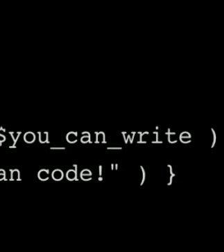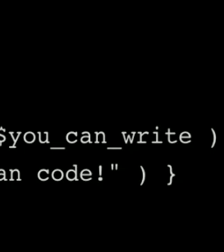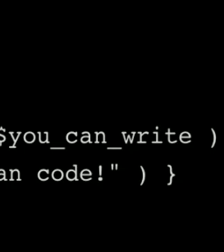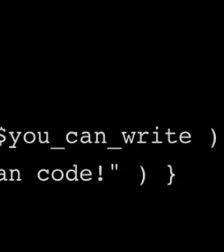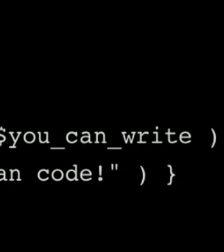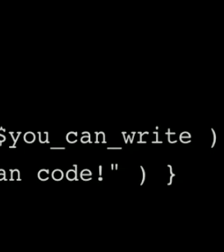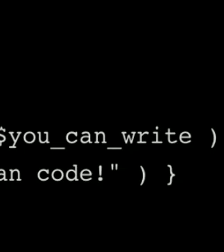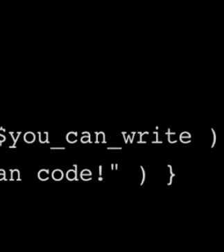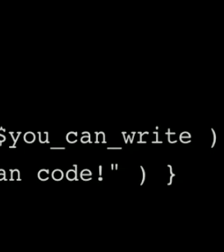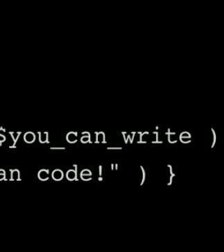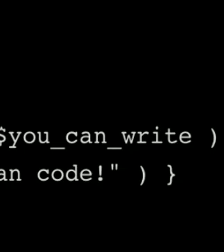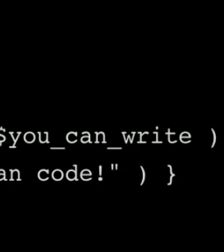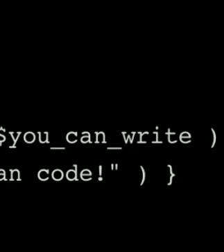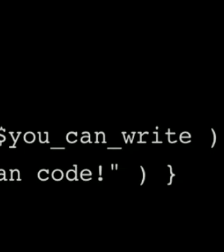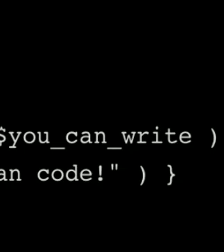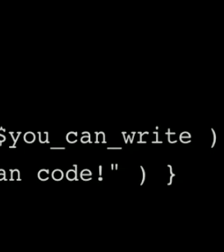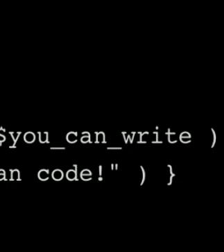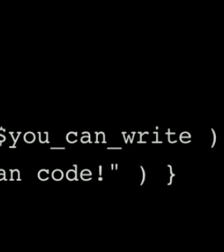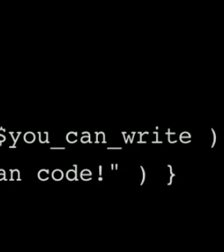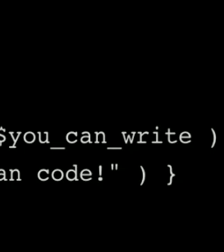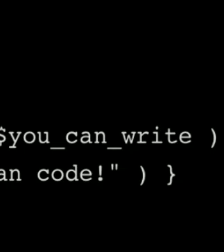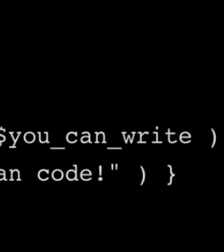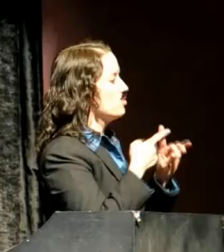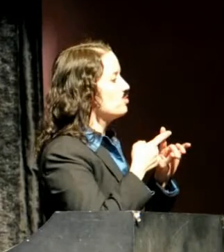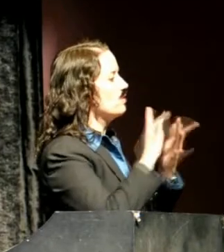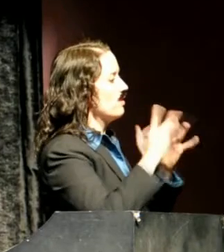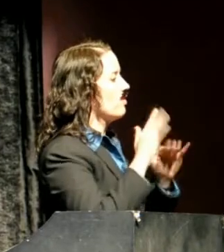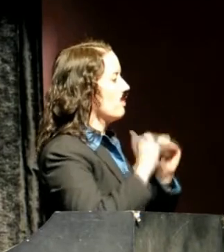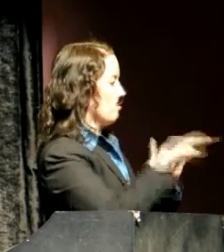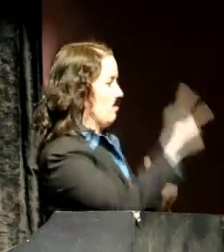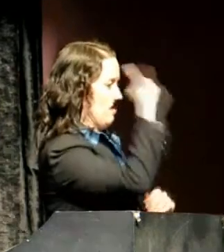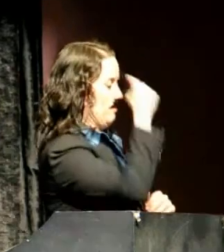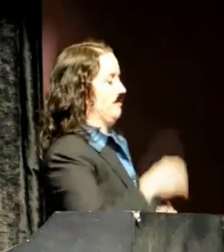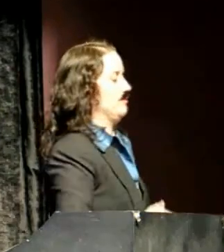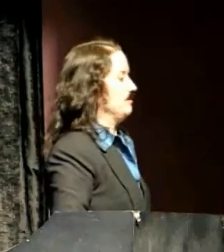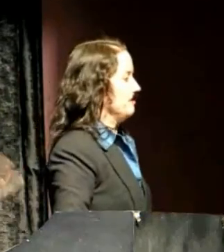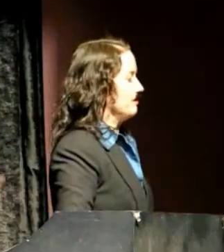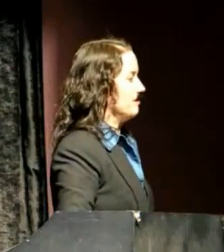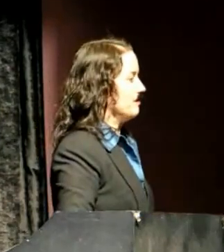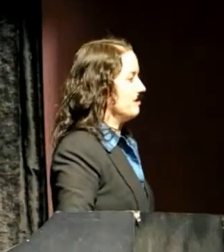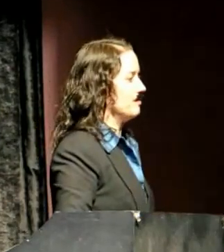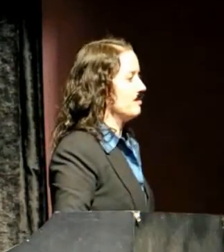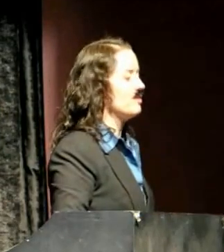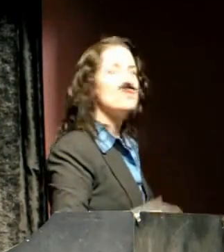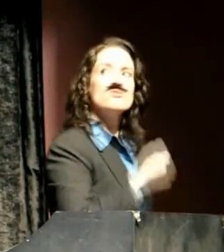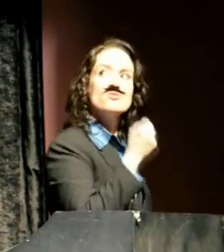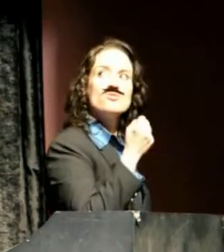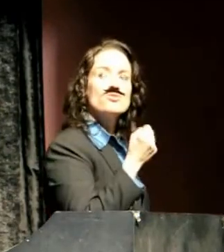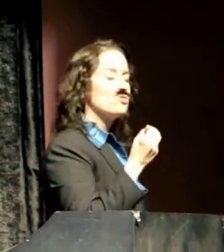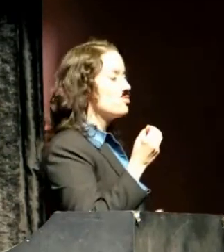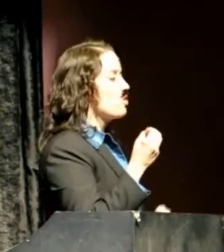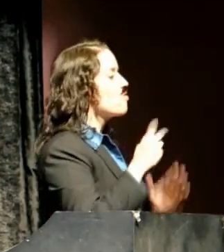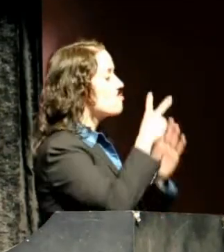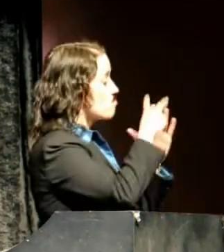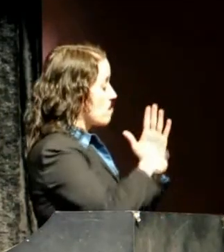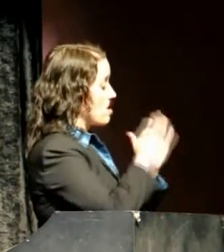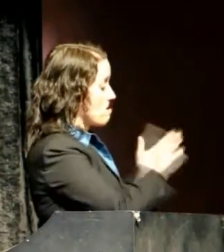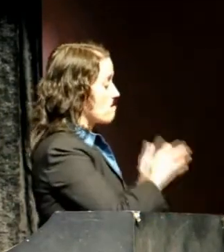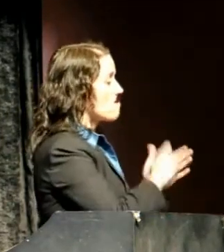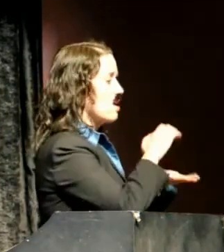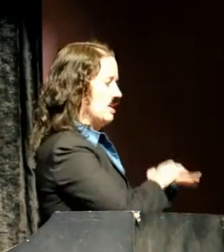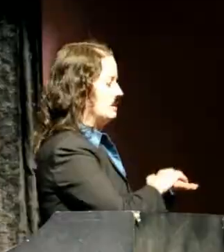then you know a lot more by coding than you think you do. So reading and writing English is a